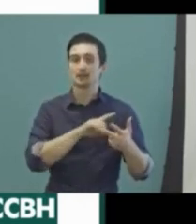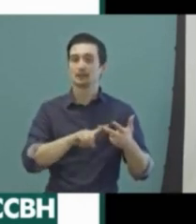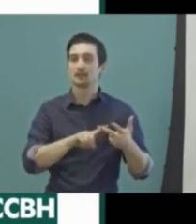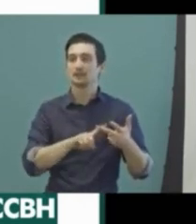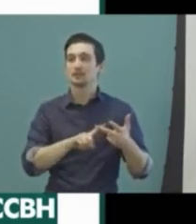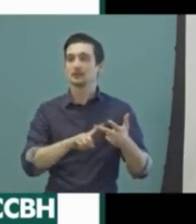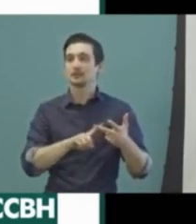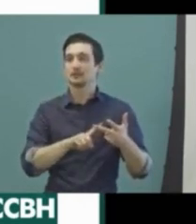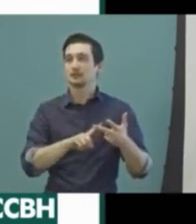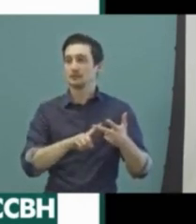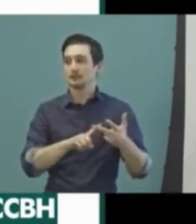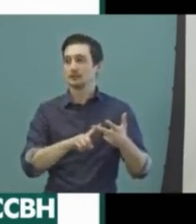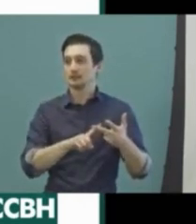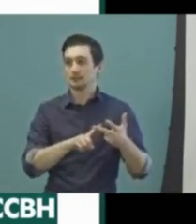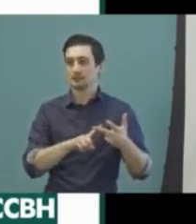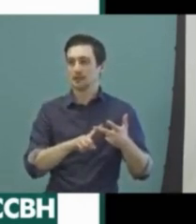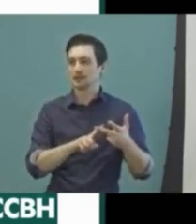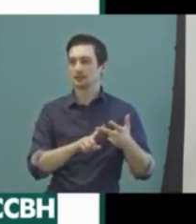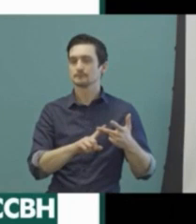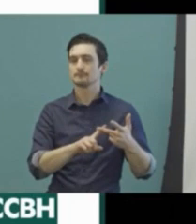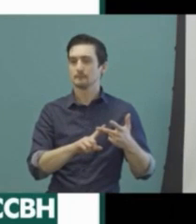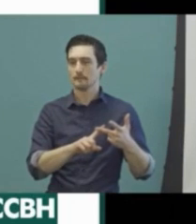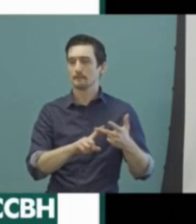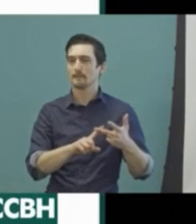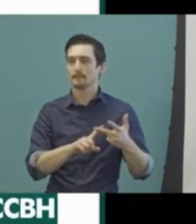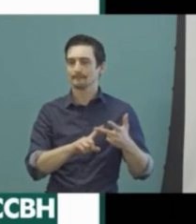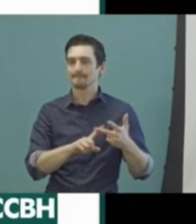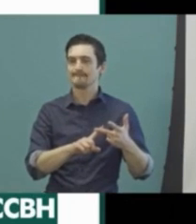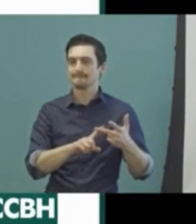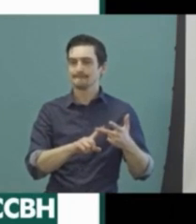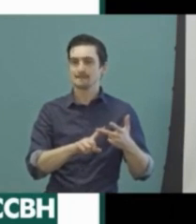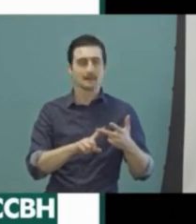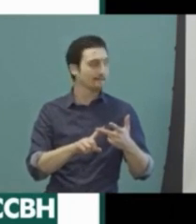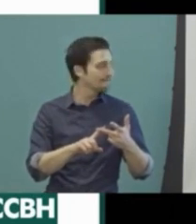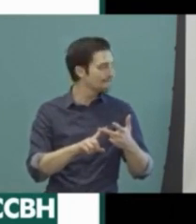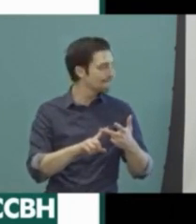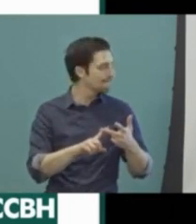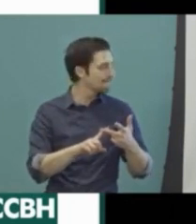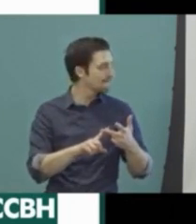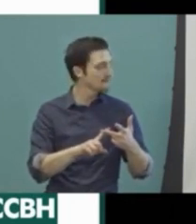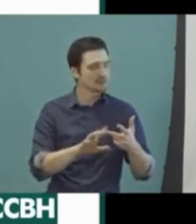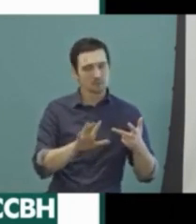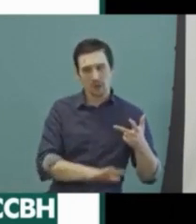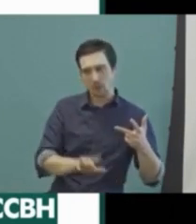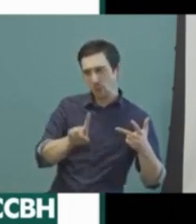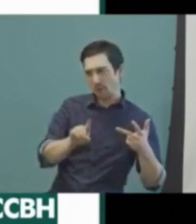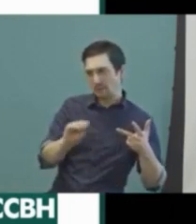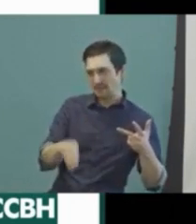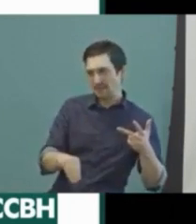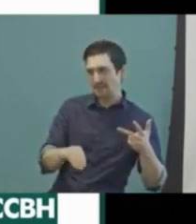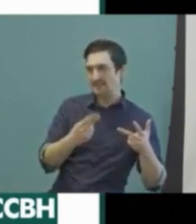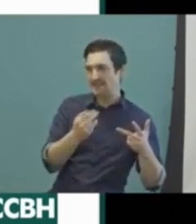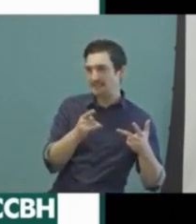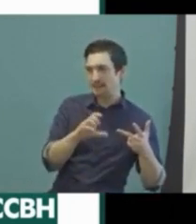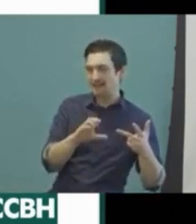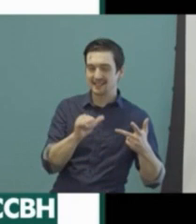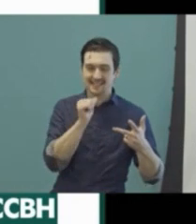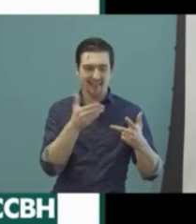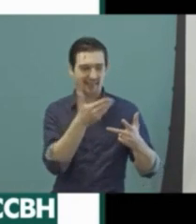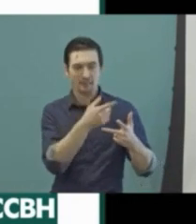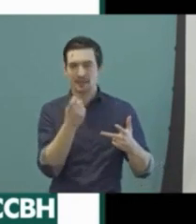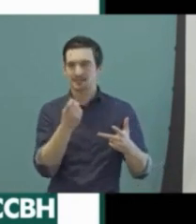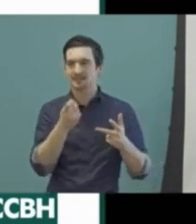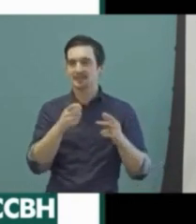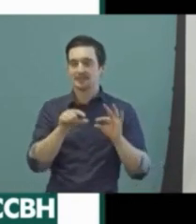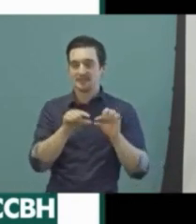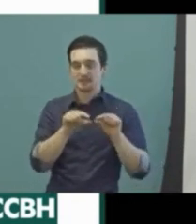again, there very little identified as Hispanic. I believe it's about 1%, but it's not actually on the graph because the bar is